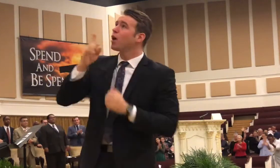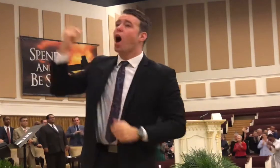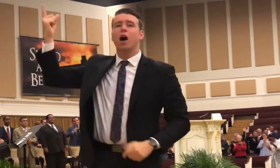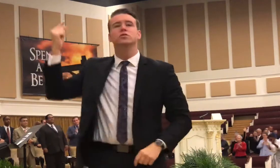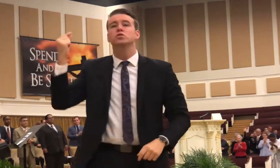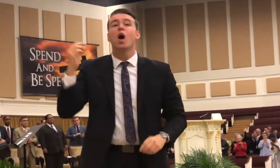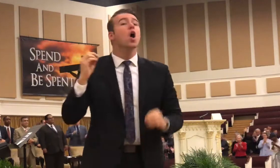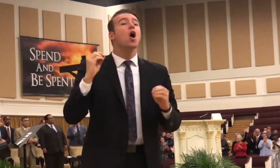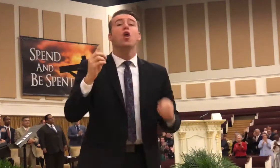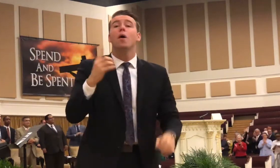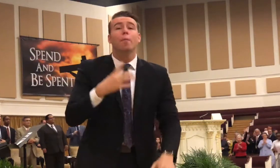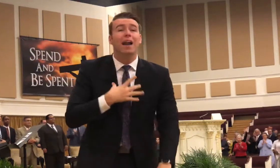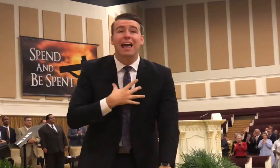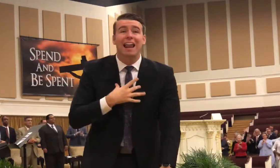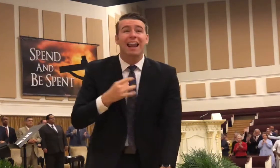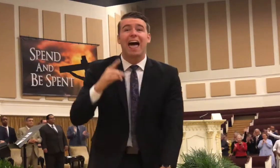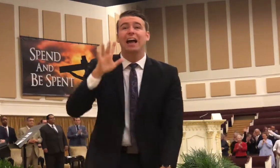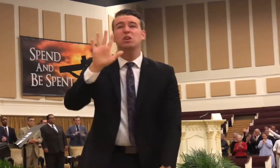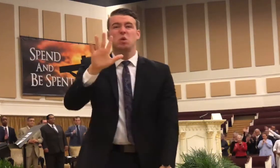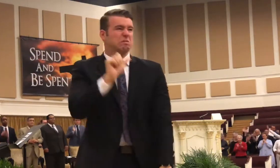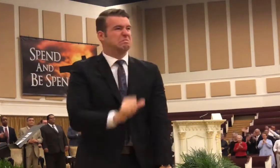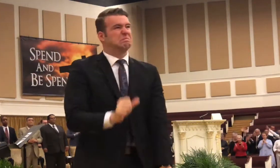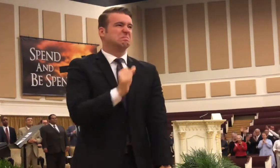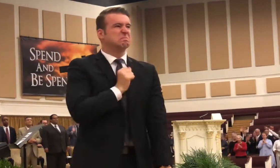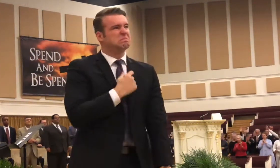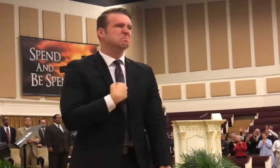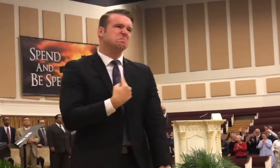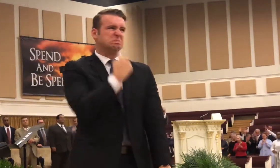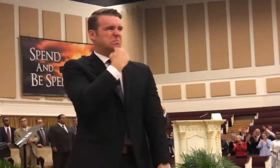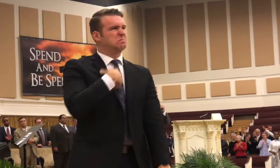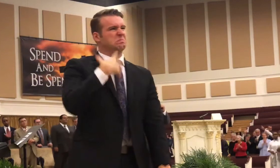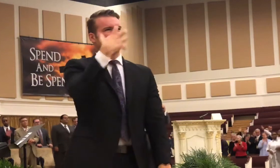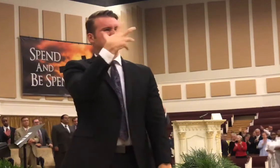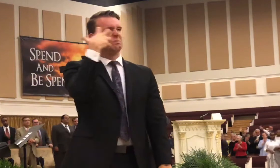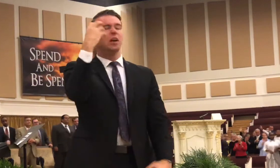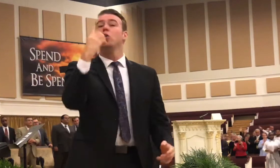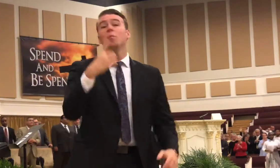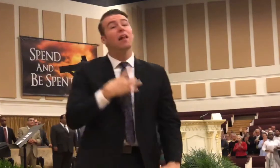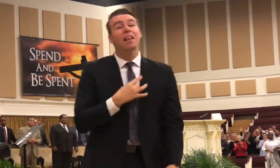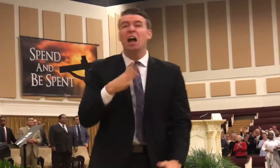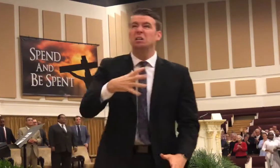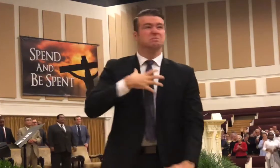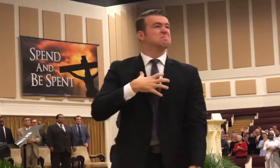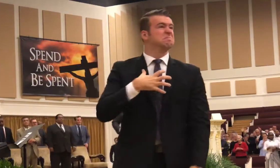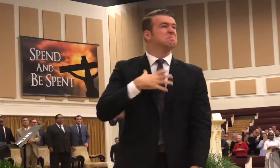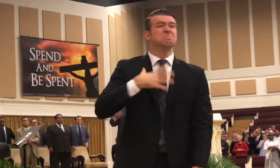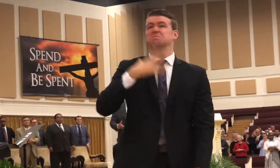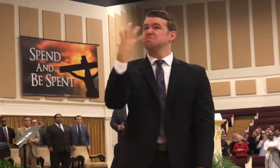Nobody likes your sourpuss attitude. Nobody likes your griping and your complaining.